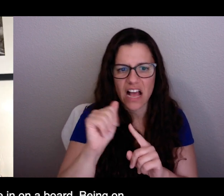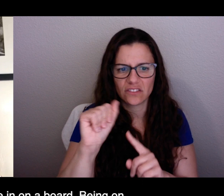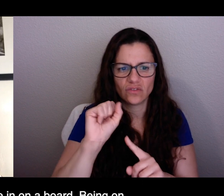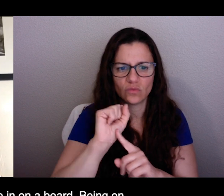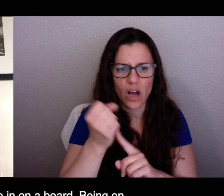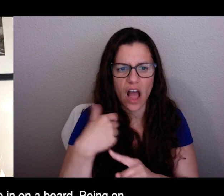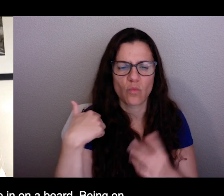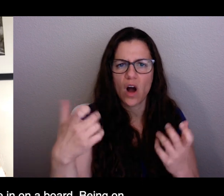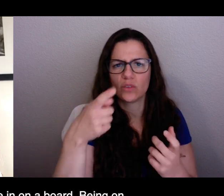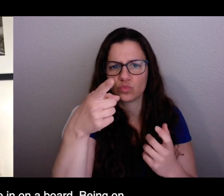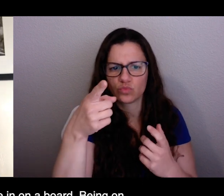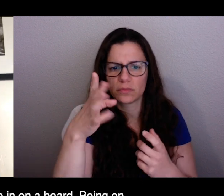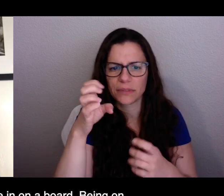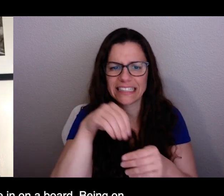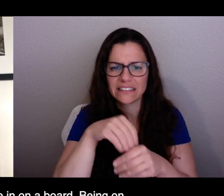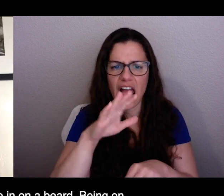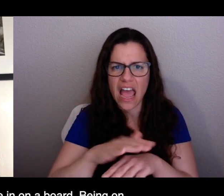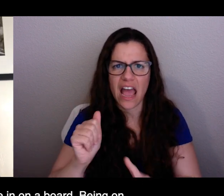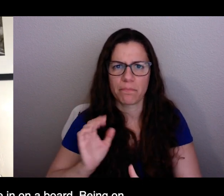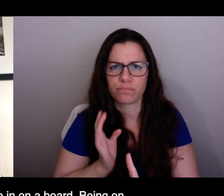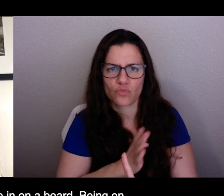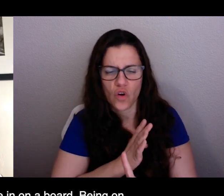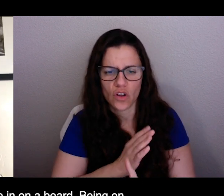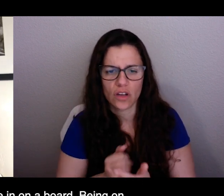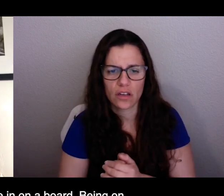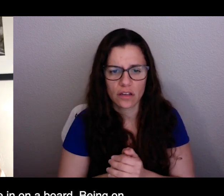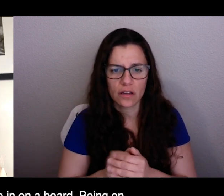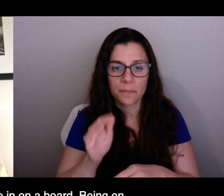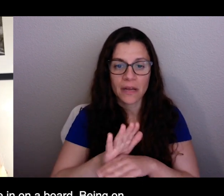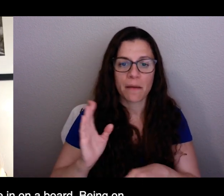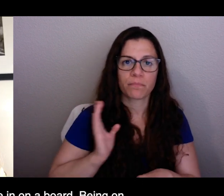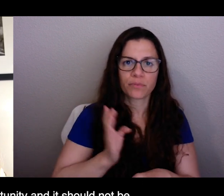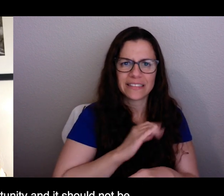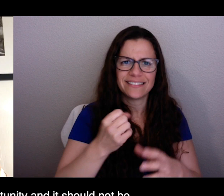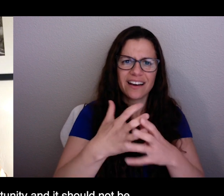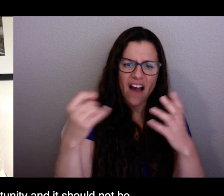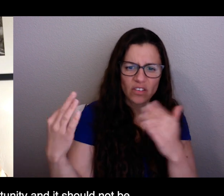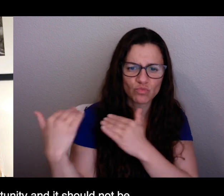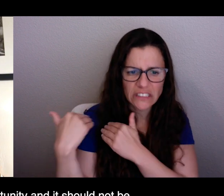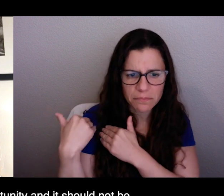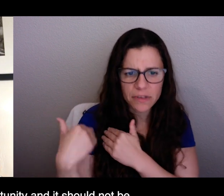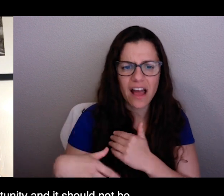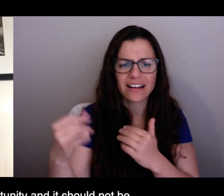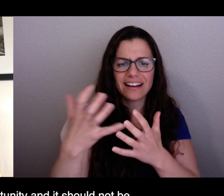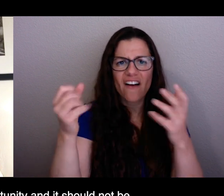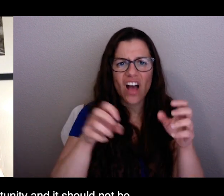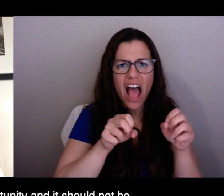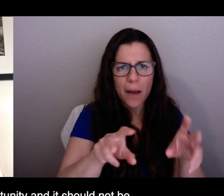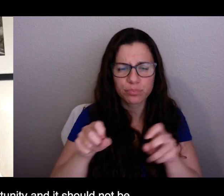be in on a board. Being on a board is a lot of responsibility, and it's a lot of